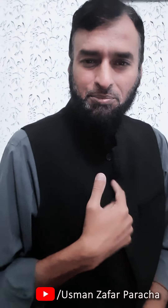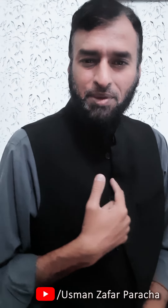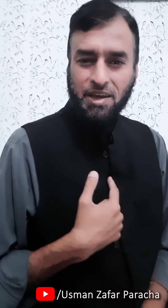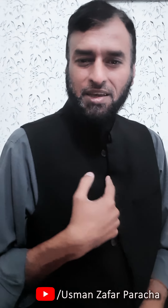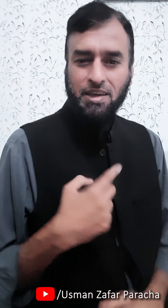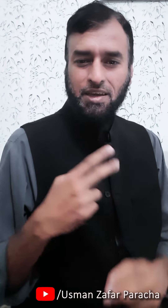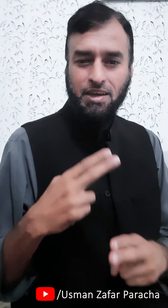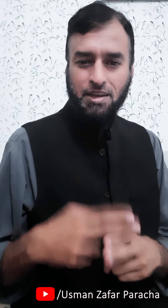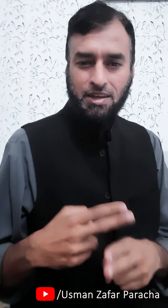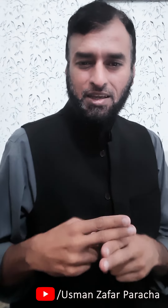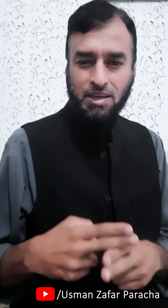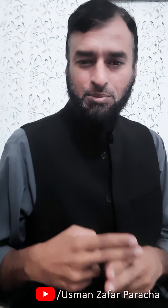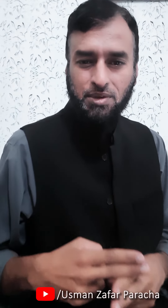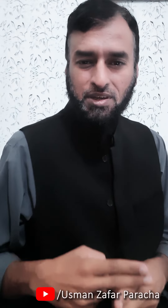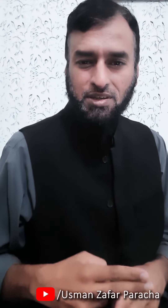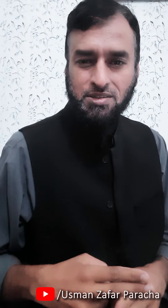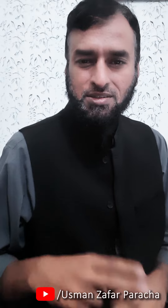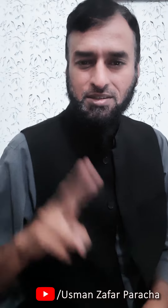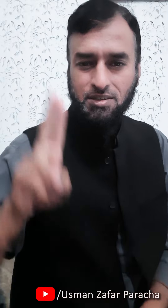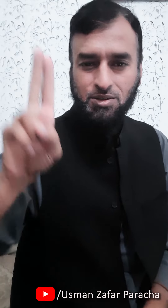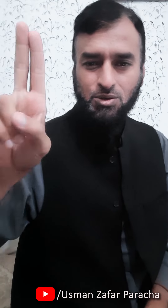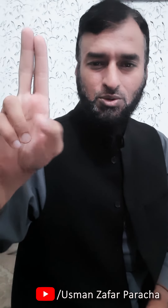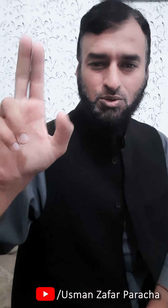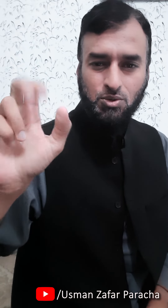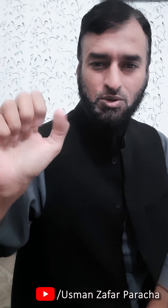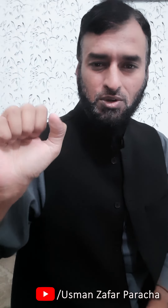My name is